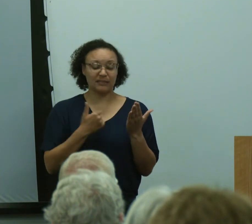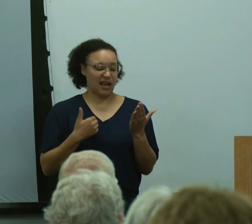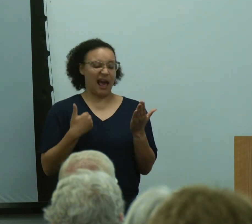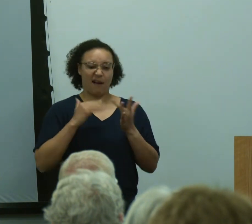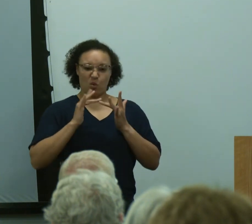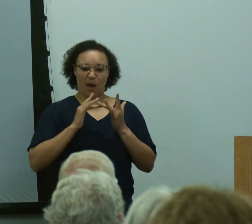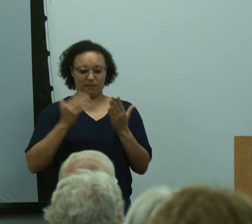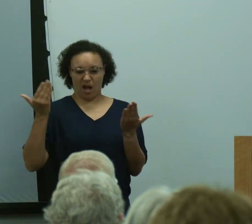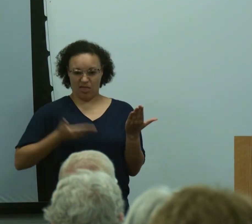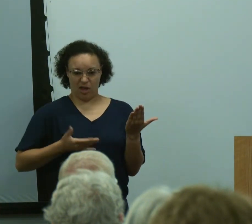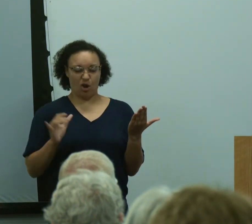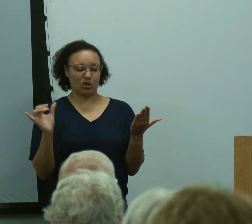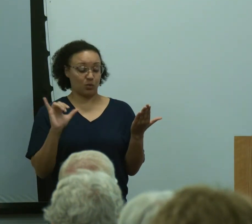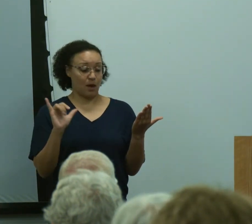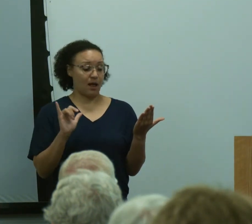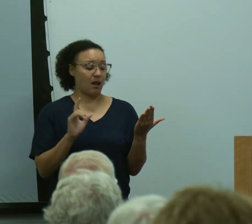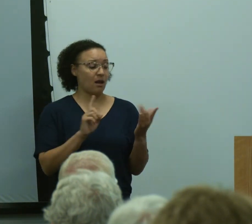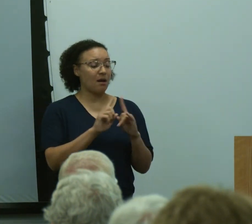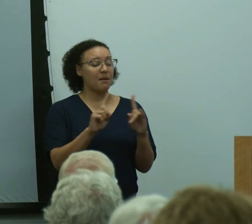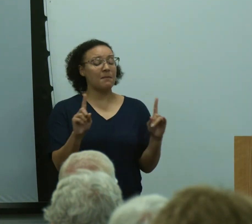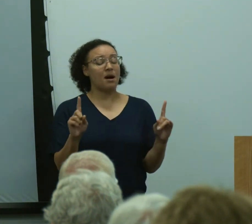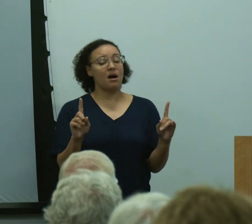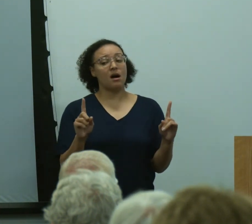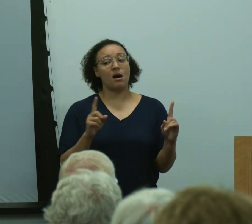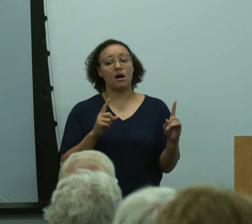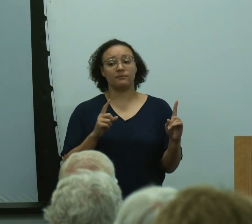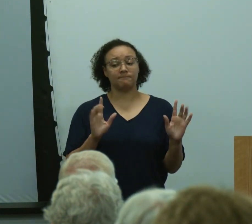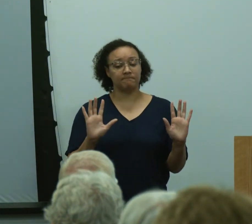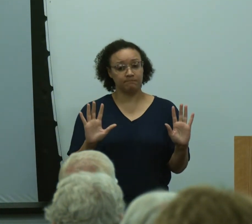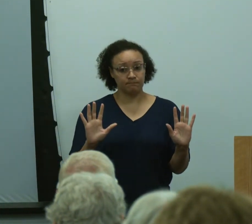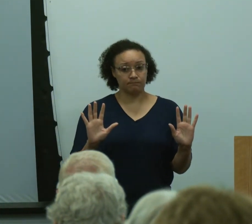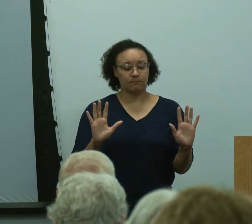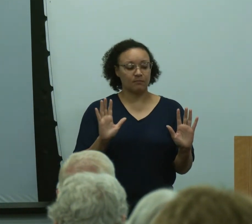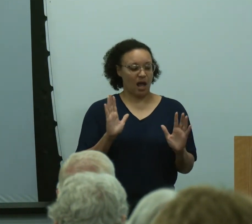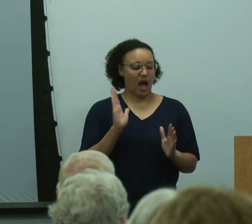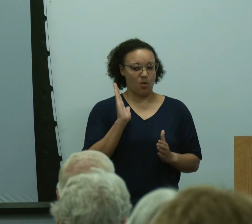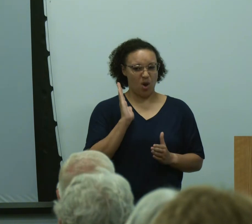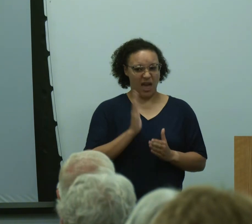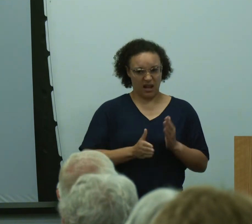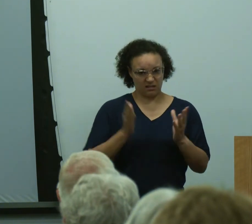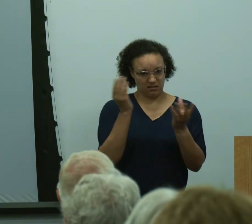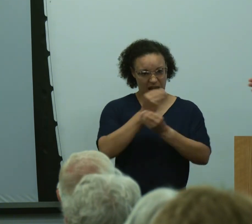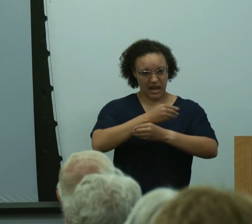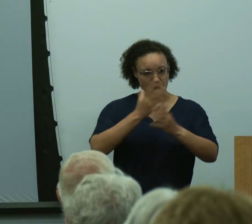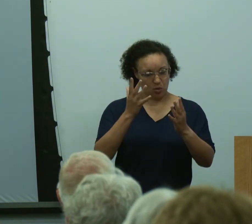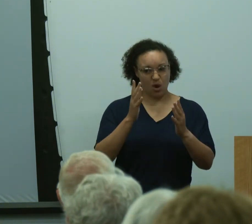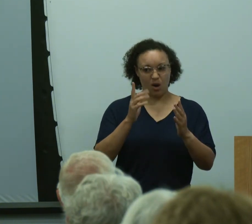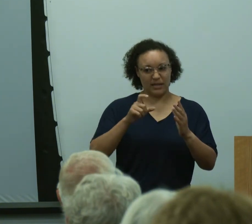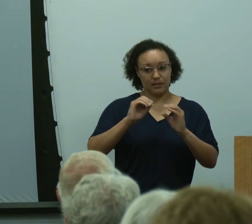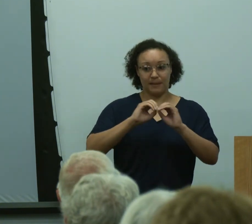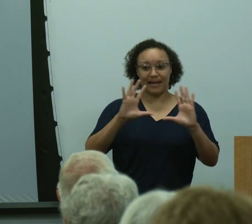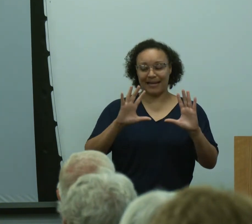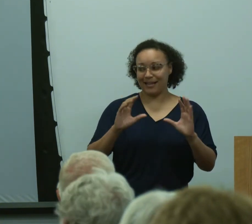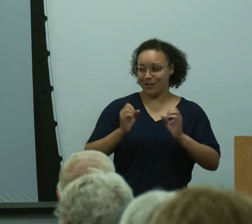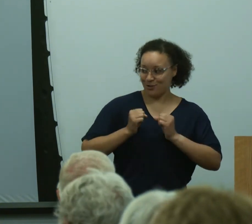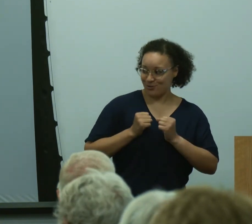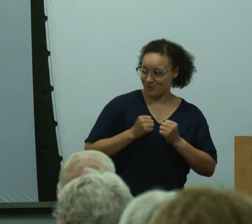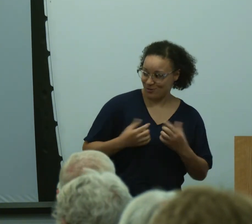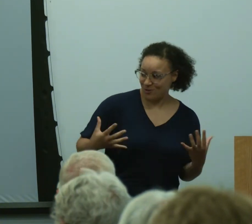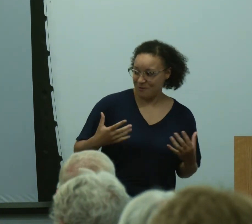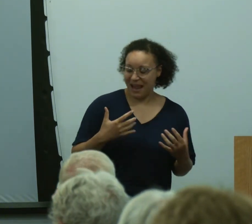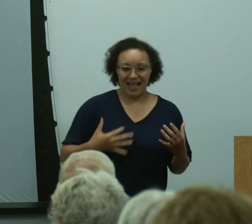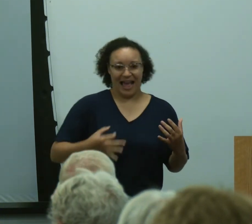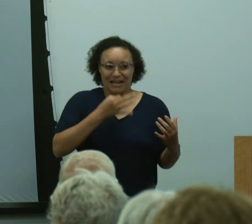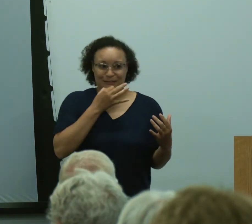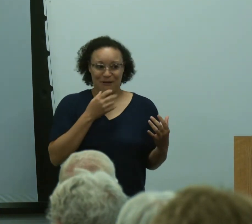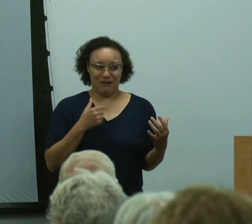But one of the things I think we need to be perfectly clear, and I'll end with this because I think when you get too many experts, we will repeat ourselves,